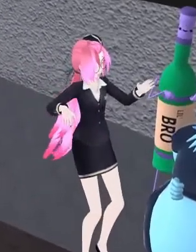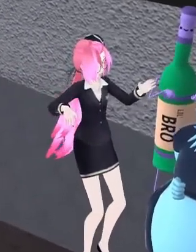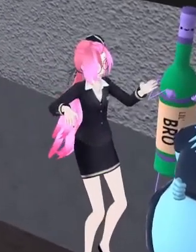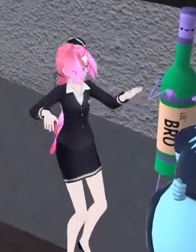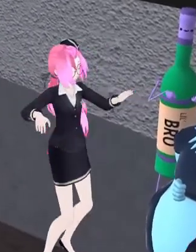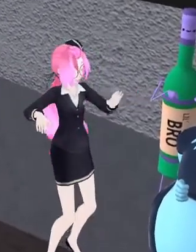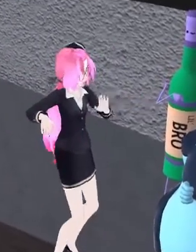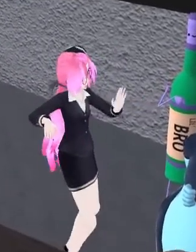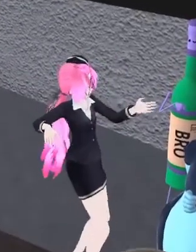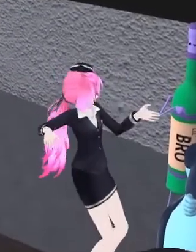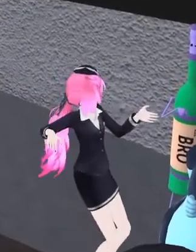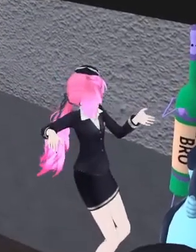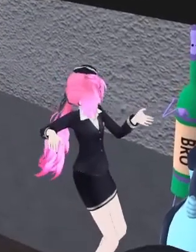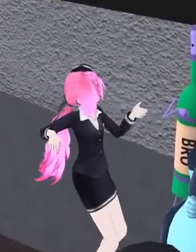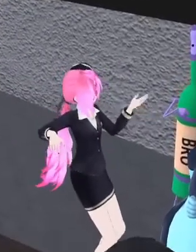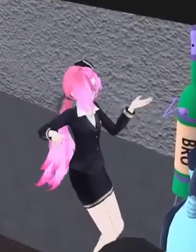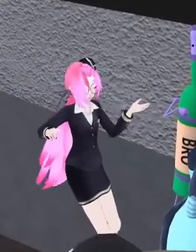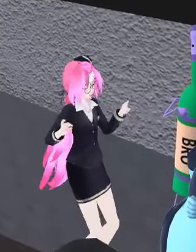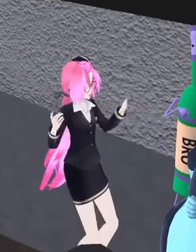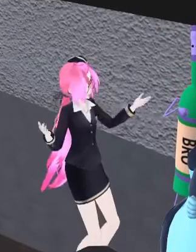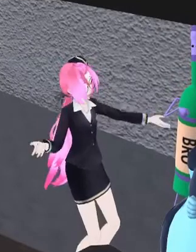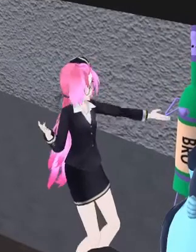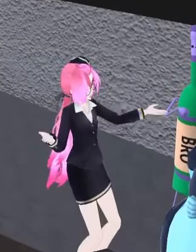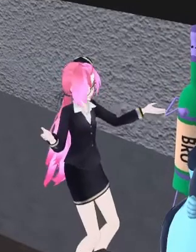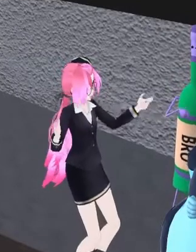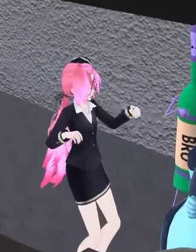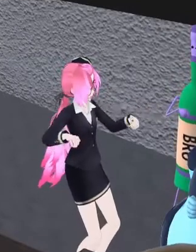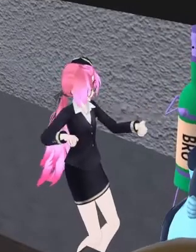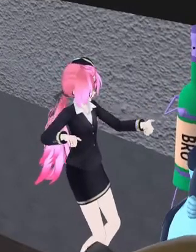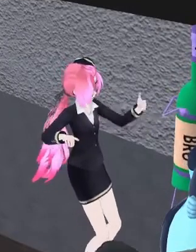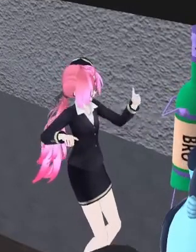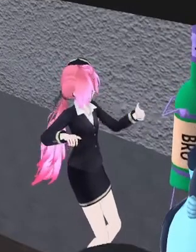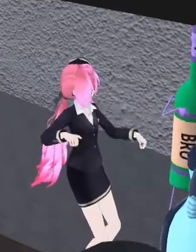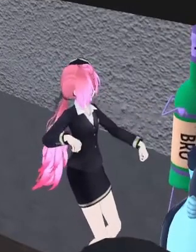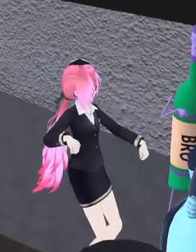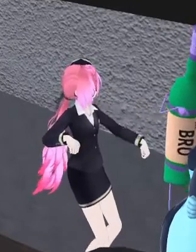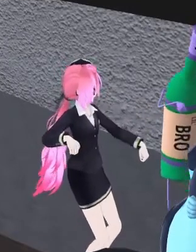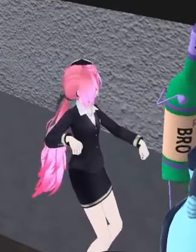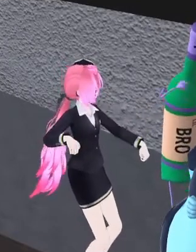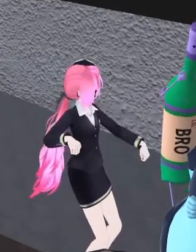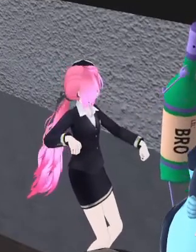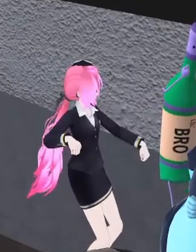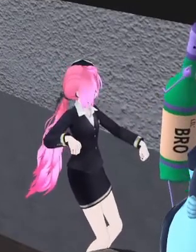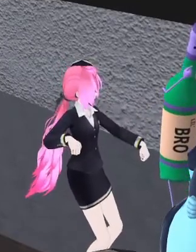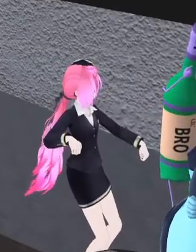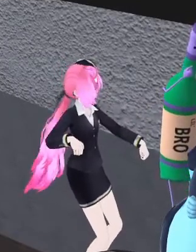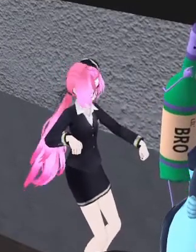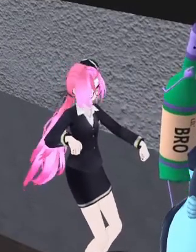do some. If you guys want to go first, you can go first. If nobody kind of wants to go first, we could do like a coin flip. It's completely Yeah. up to the group. Yeah,